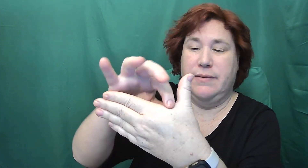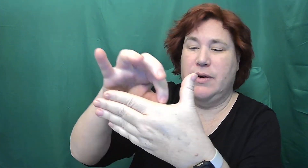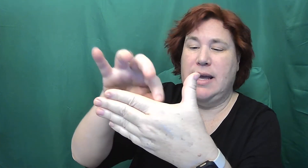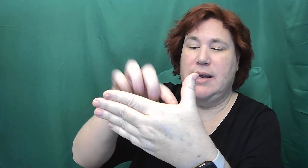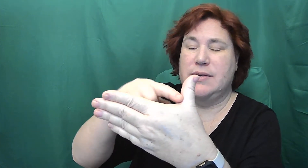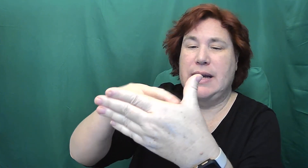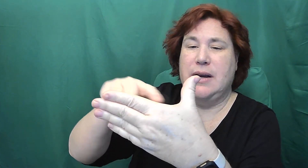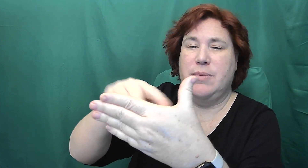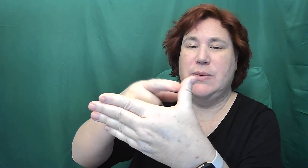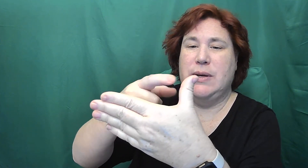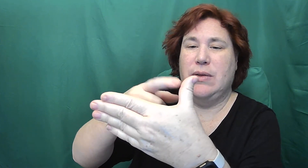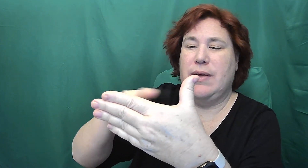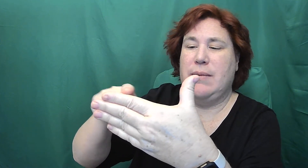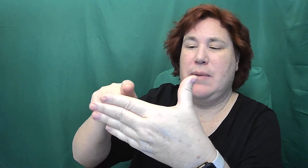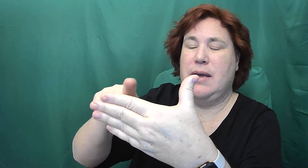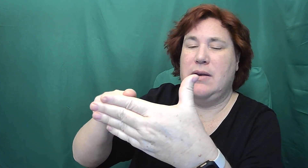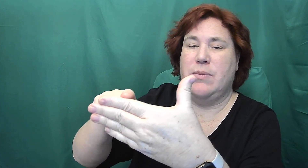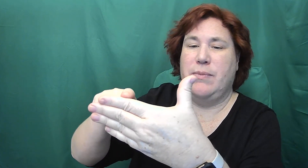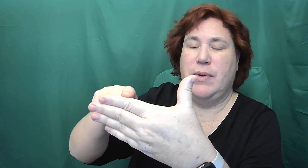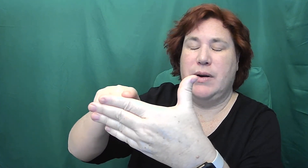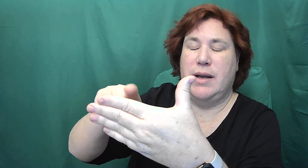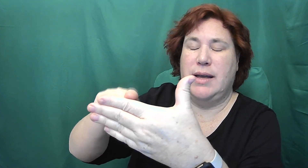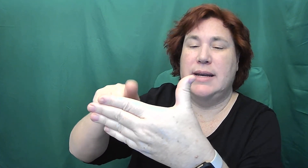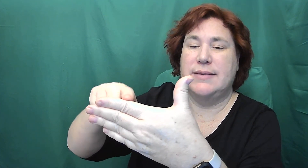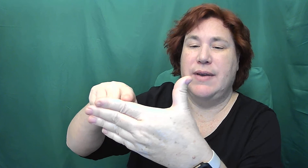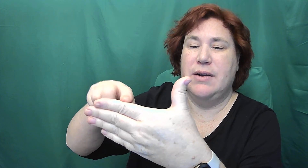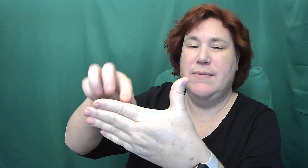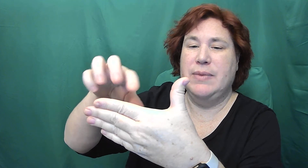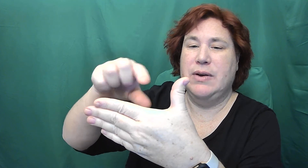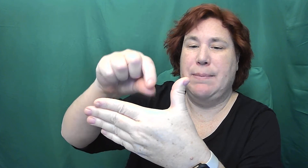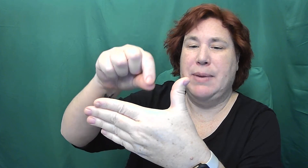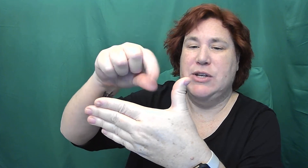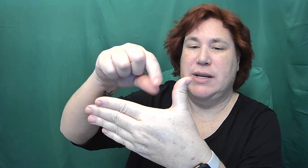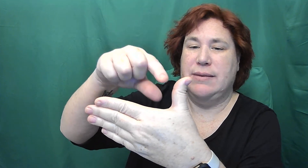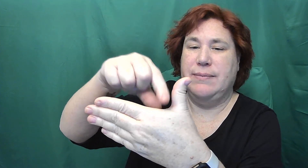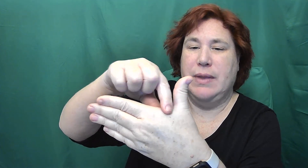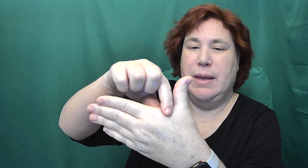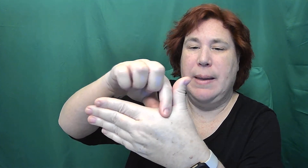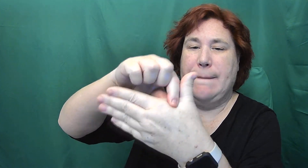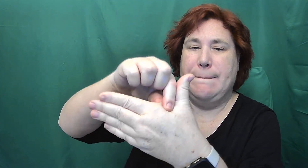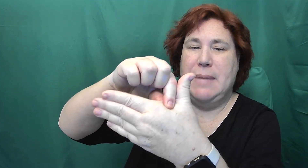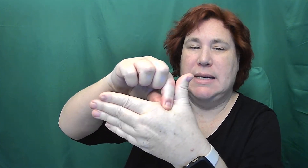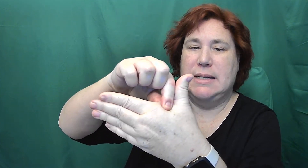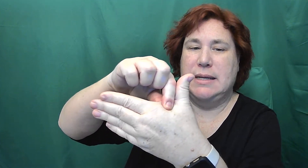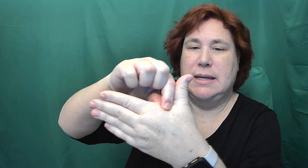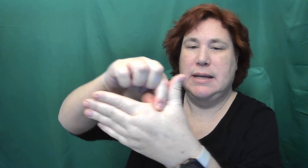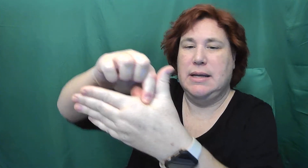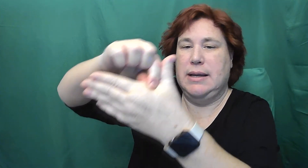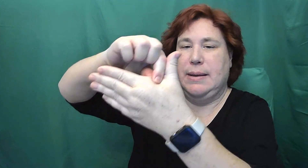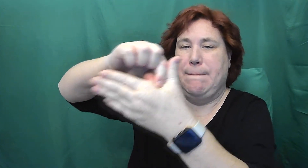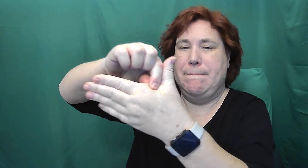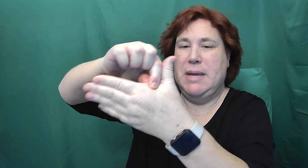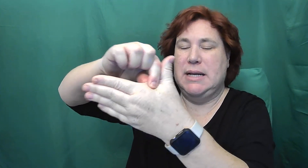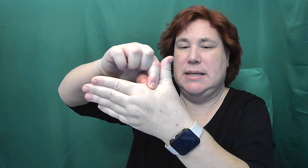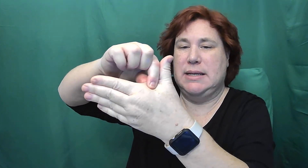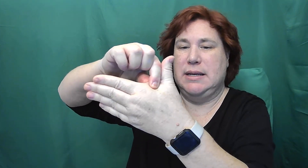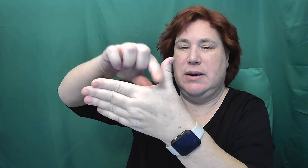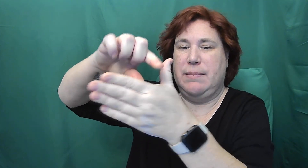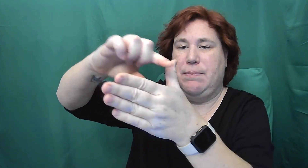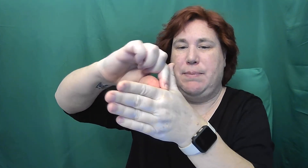your hand right here between your thumb and your index finger, you're going to pinch it. Meat. Meat. You're going to pinch